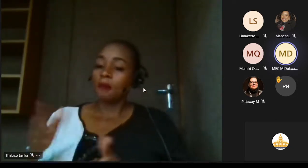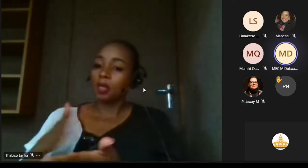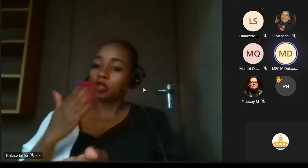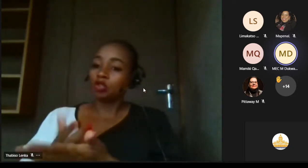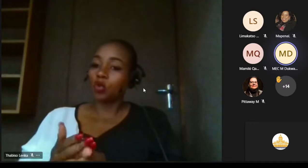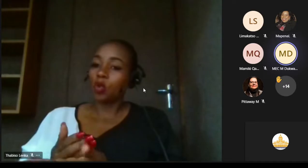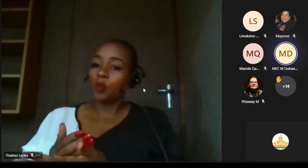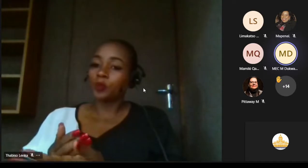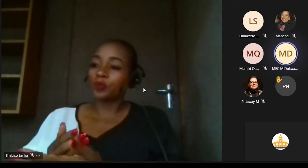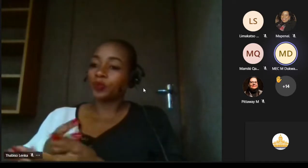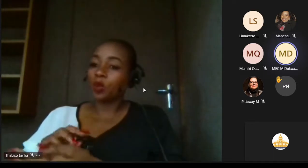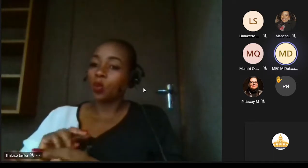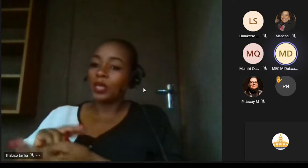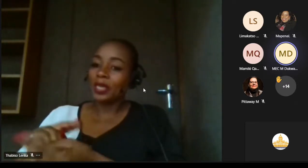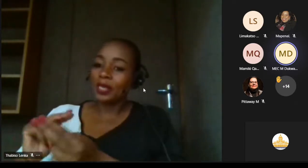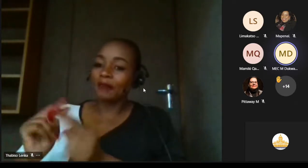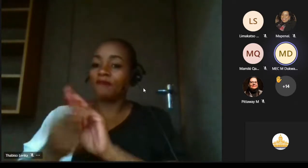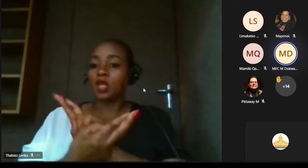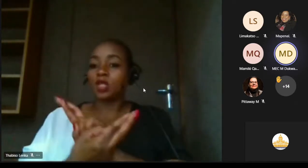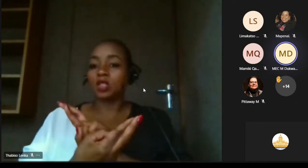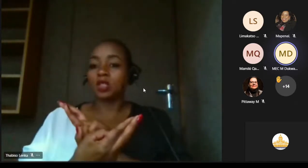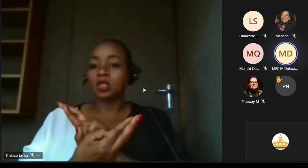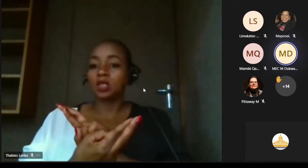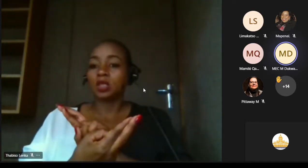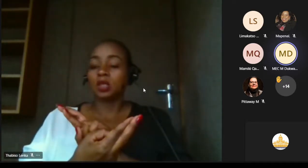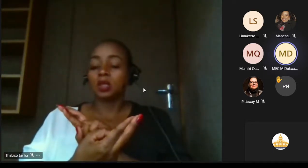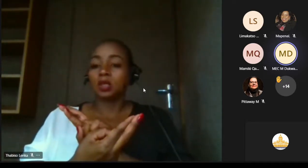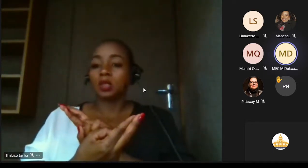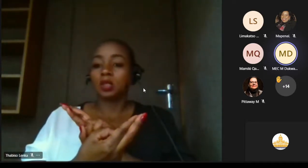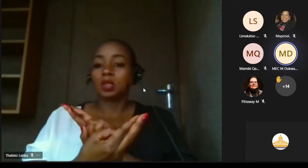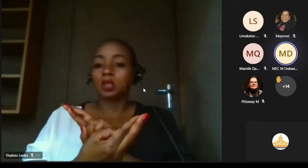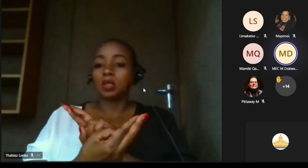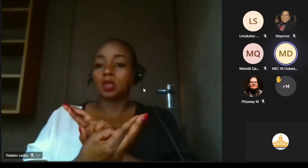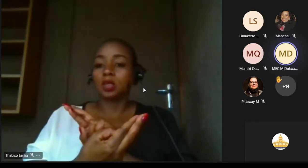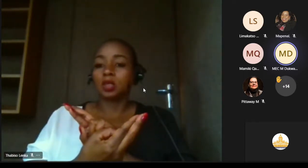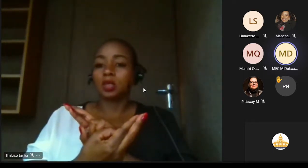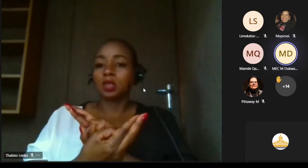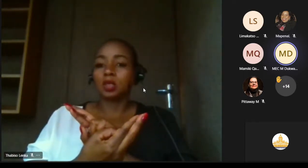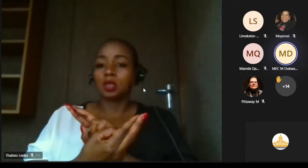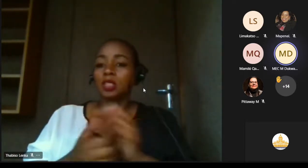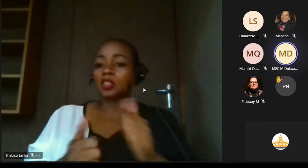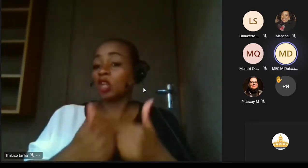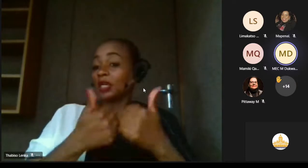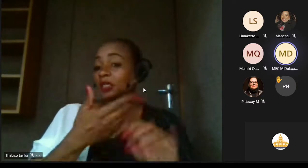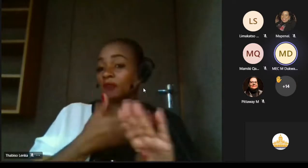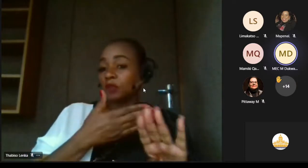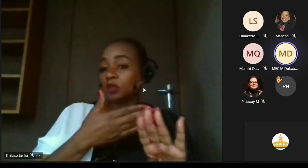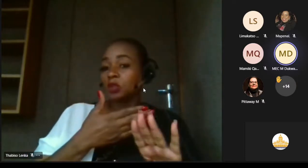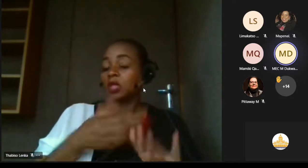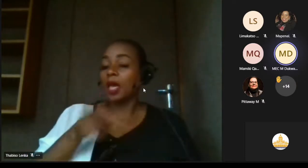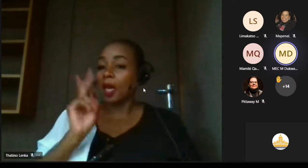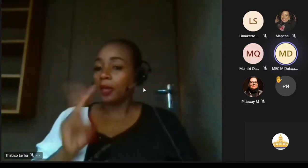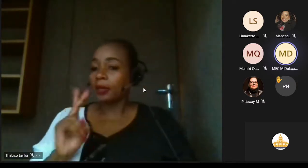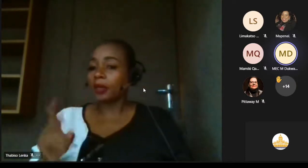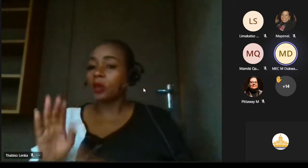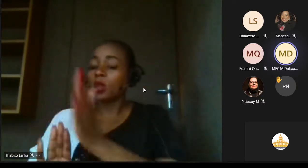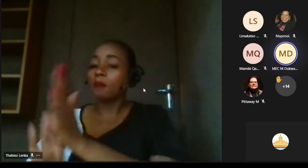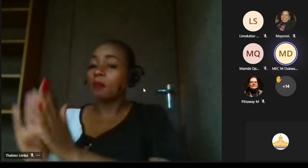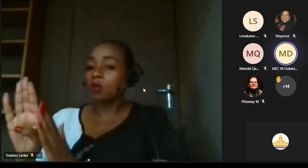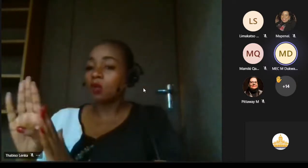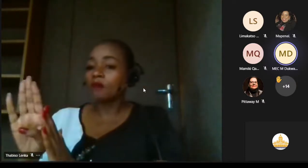our municipalities and communities. We'll improve public participation and ensure that ward councillors are